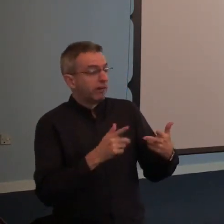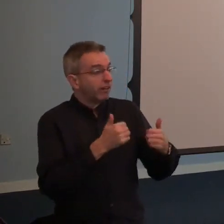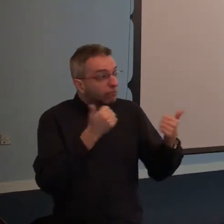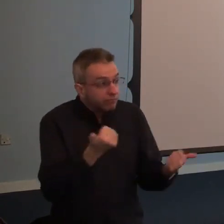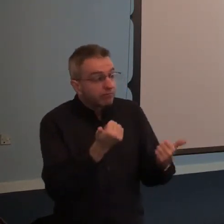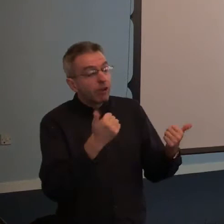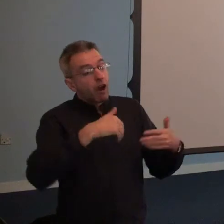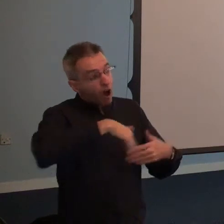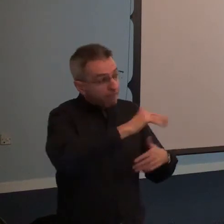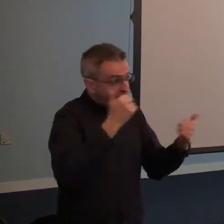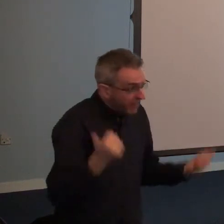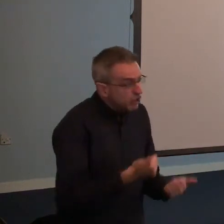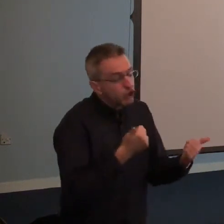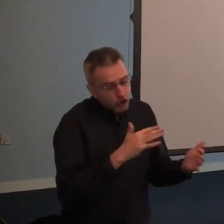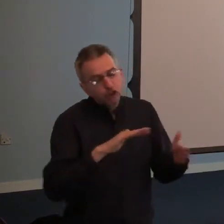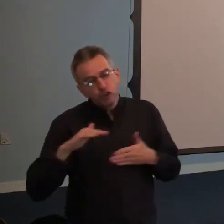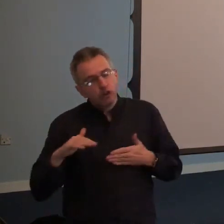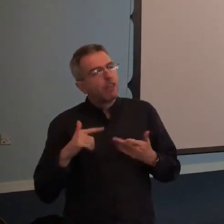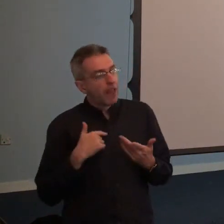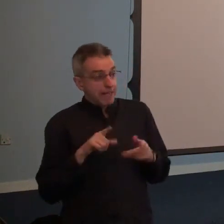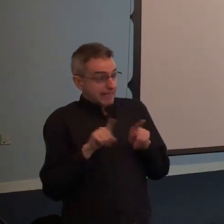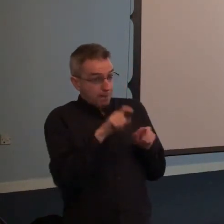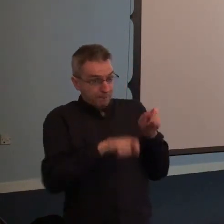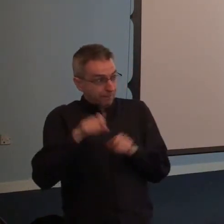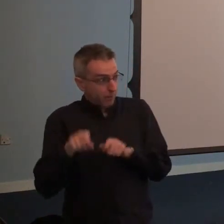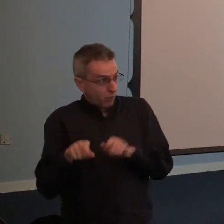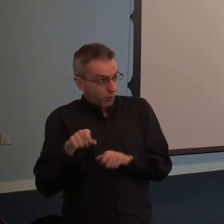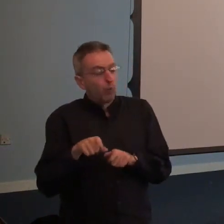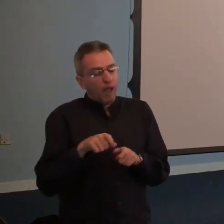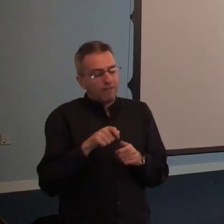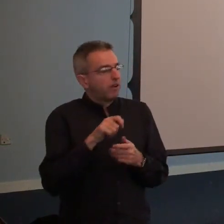And then the third part, when the discussions were all finished,